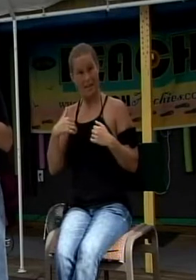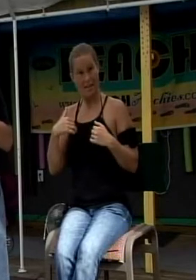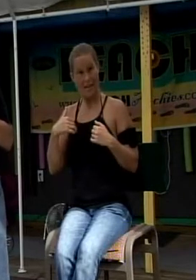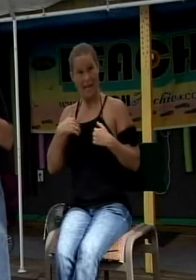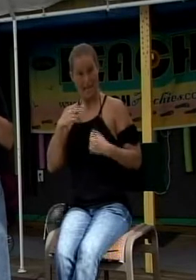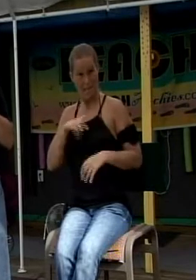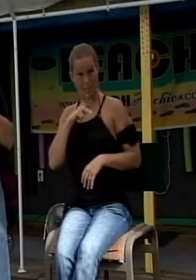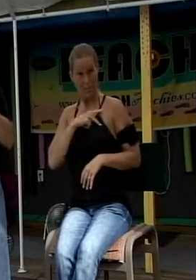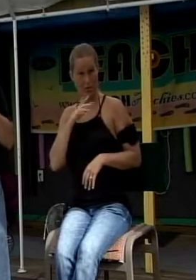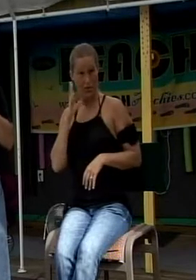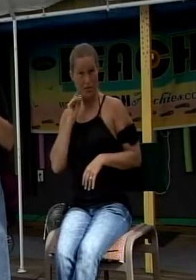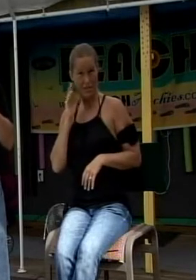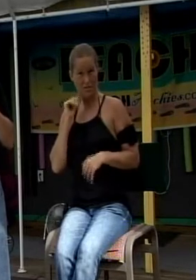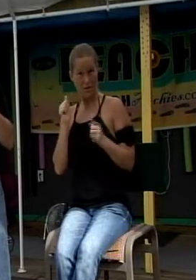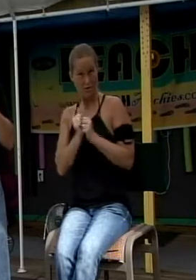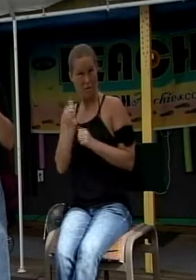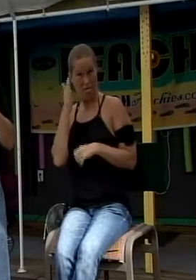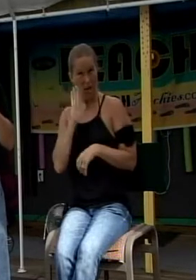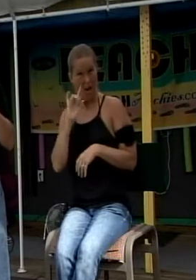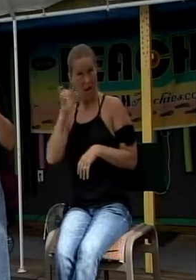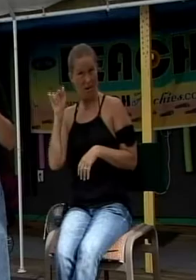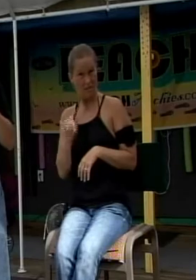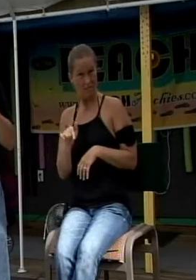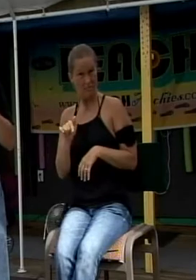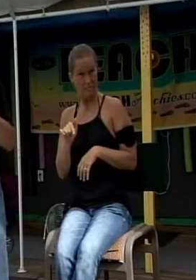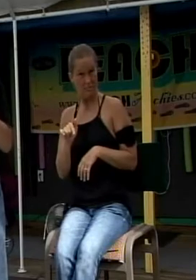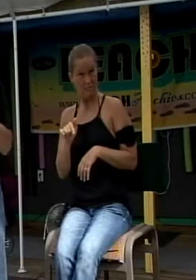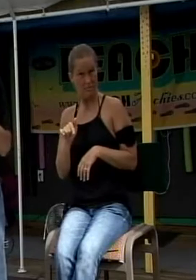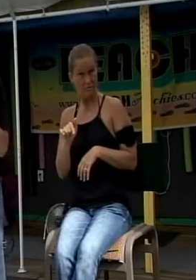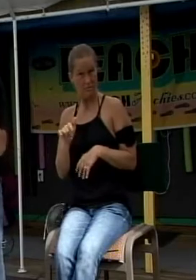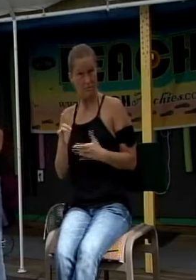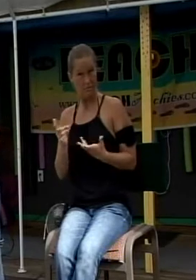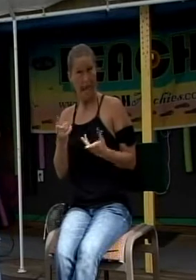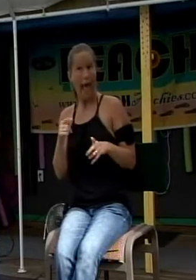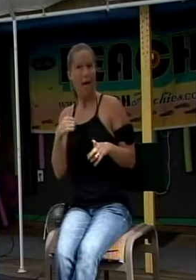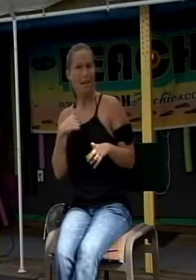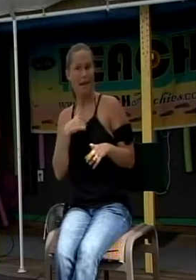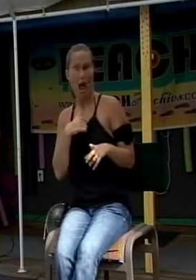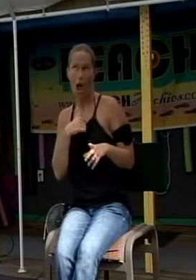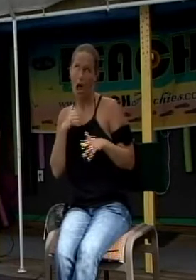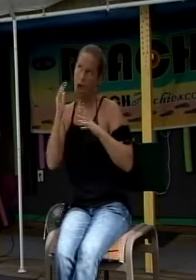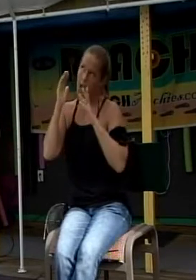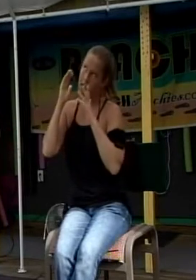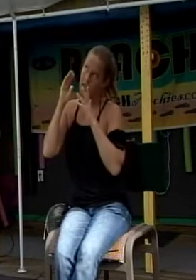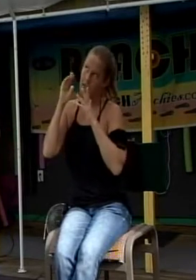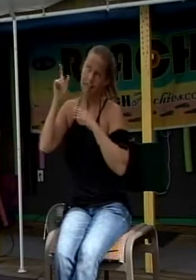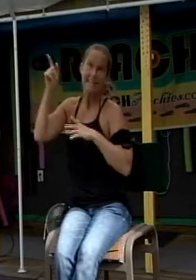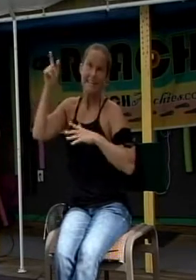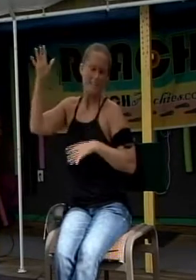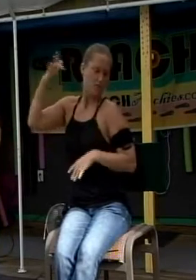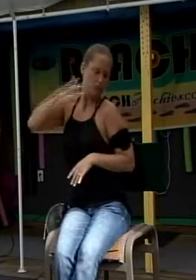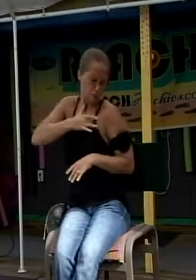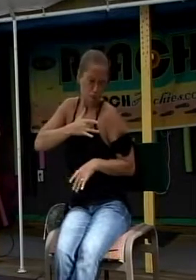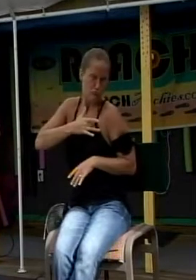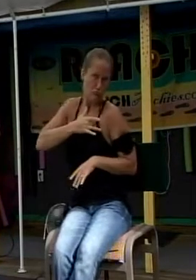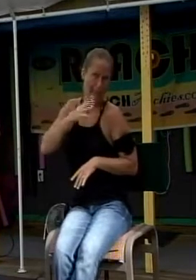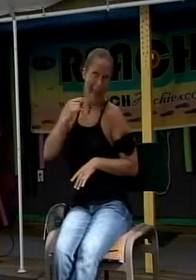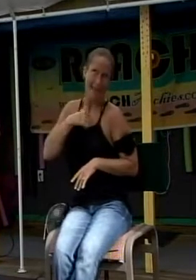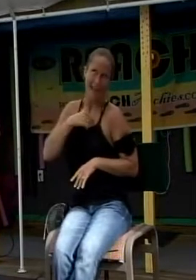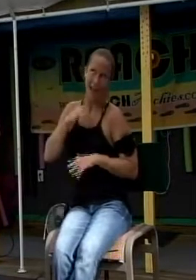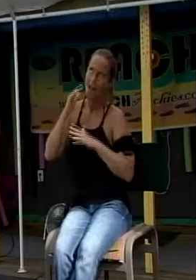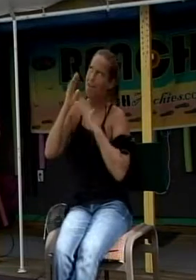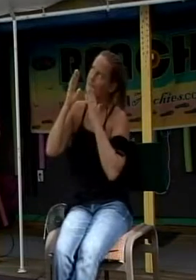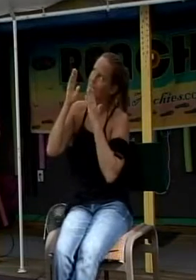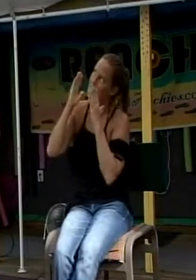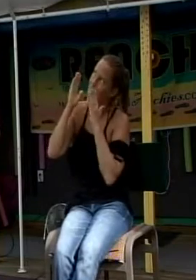heard from him as I needed to? See, did I hear from him in my language? One of the times I heard from